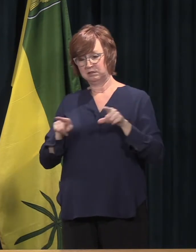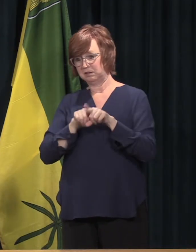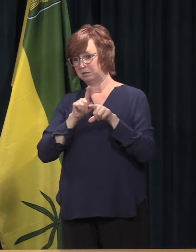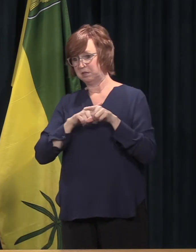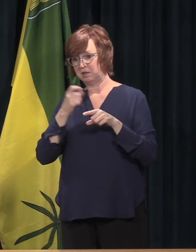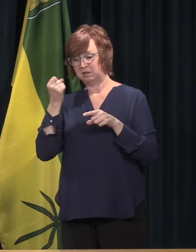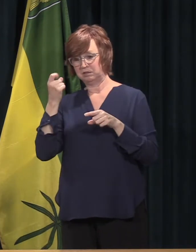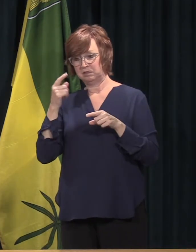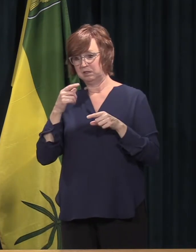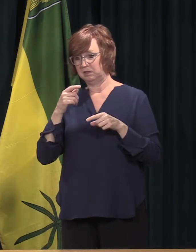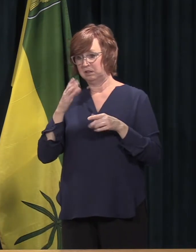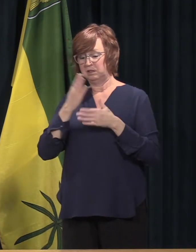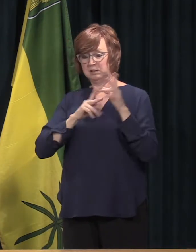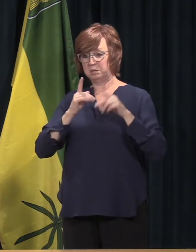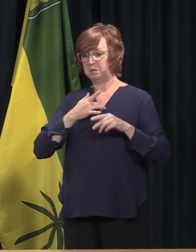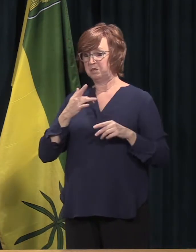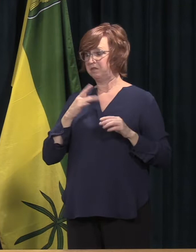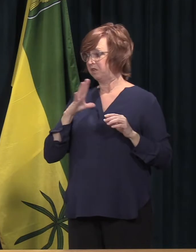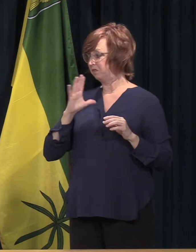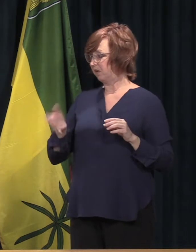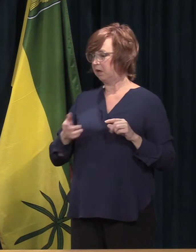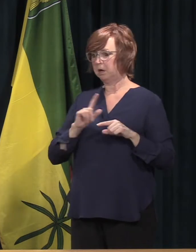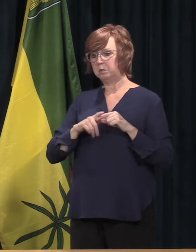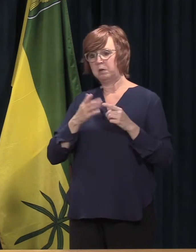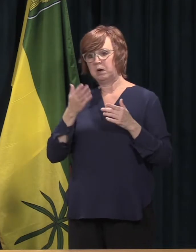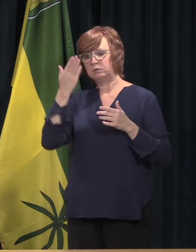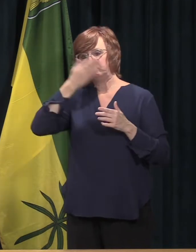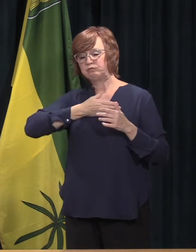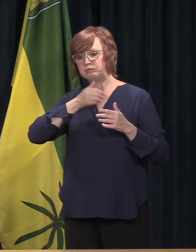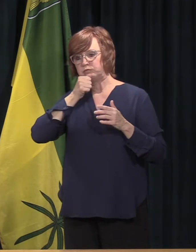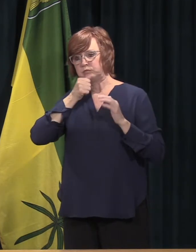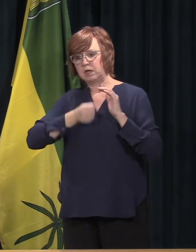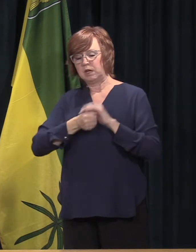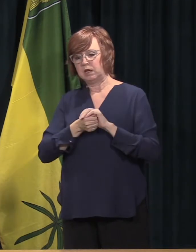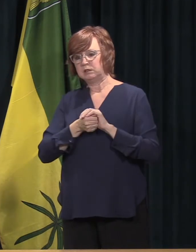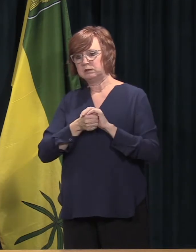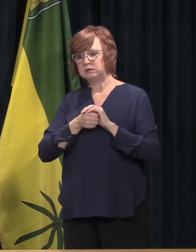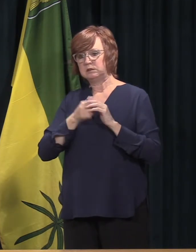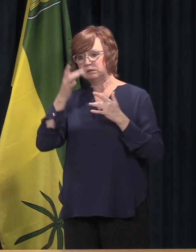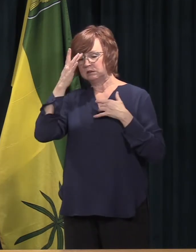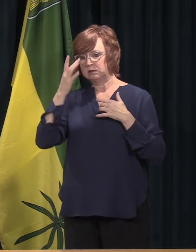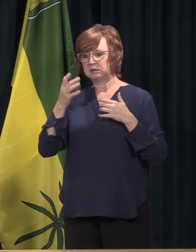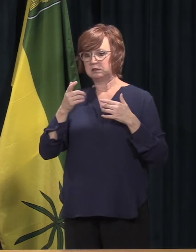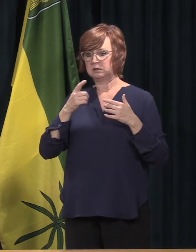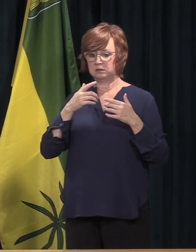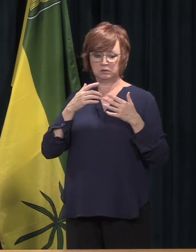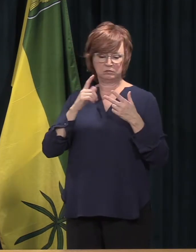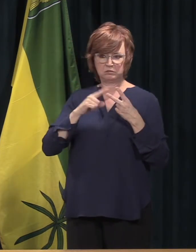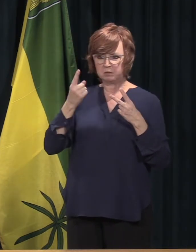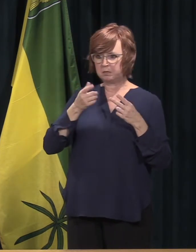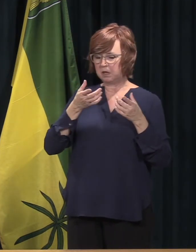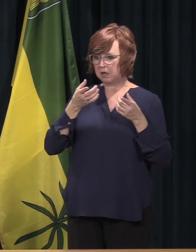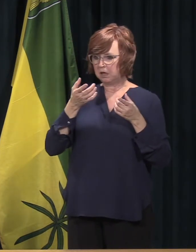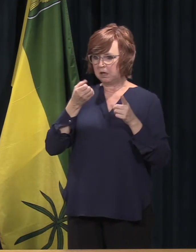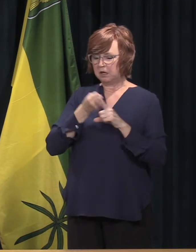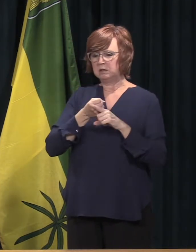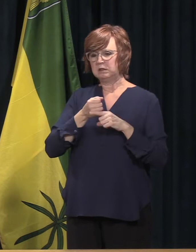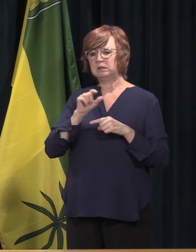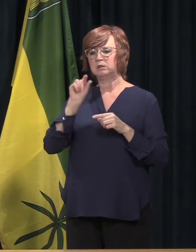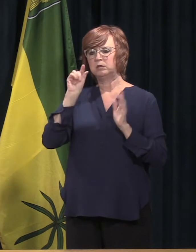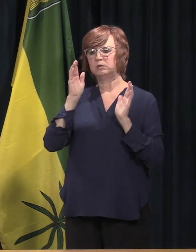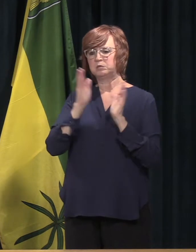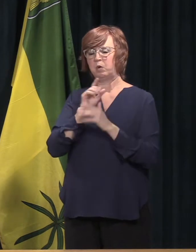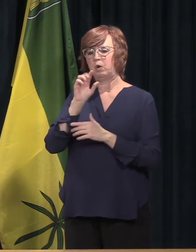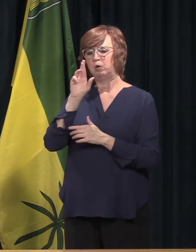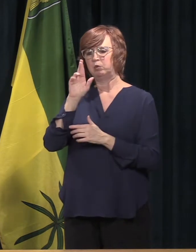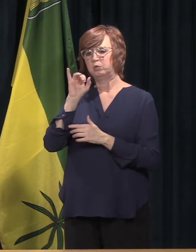for a haircut, or someone may still end up at work and not realize till evening that they're not that well. So there is a bit of risk there.